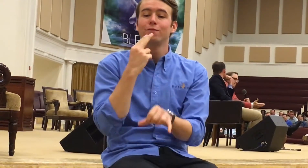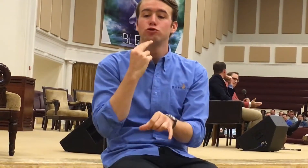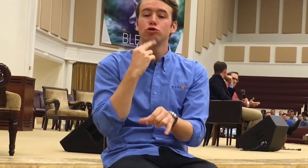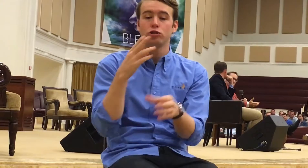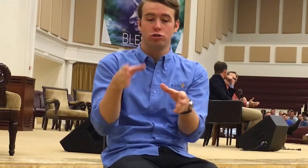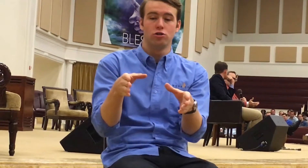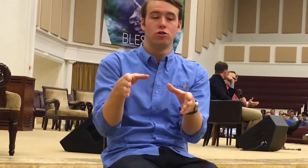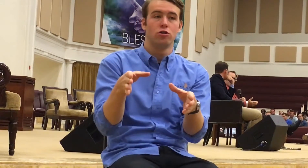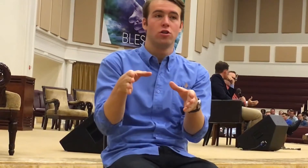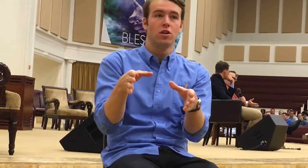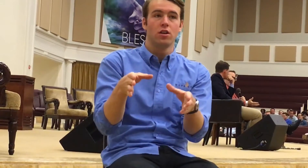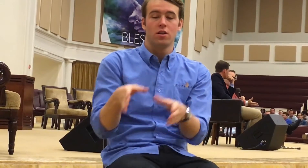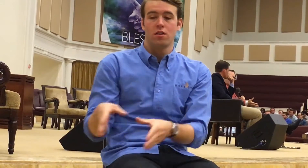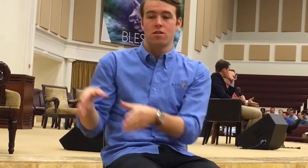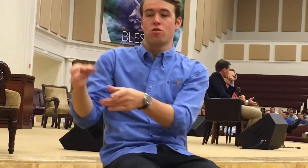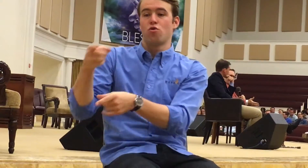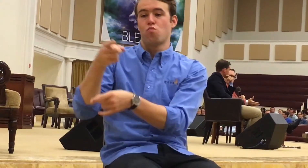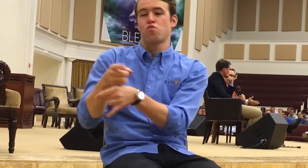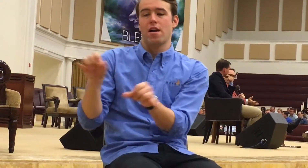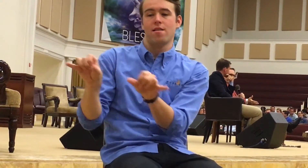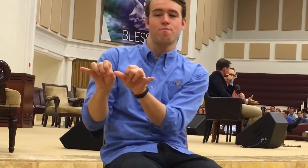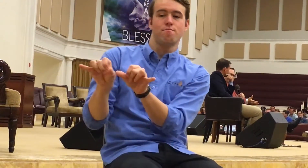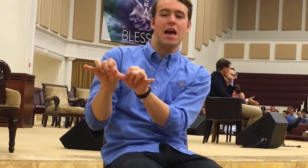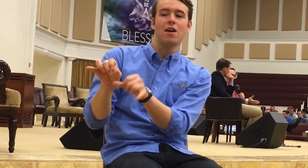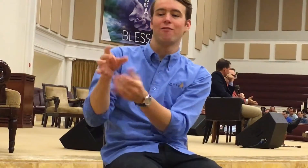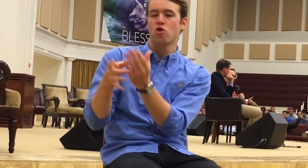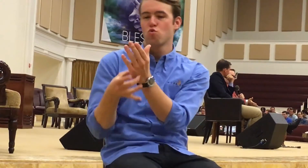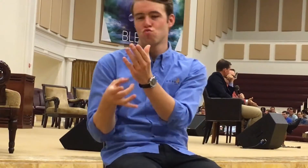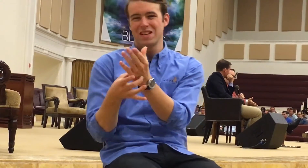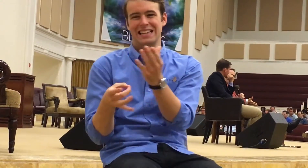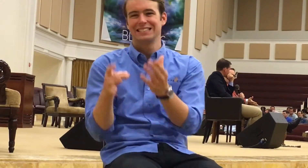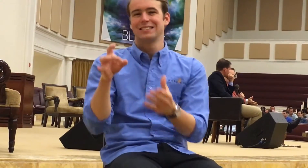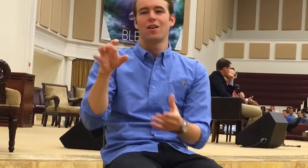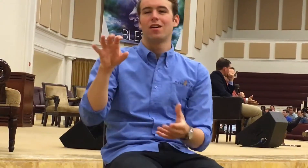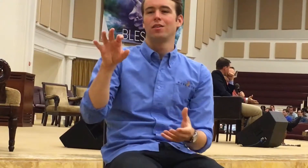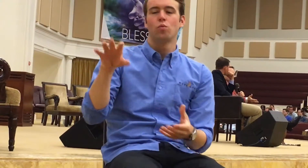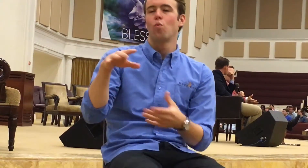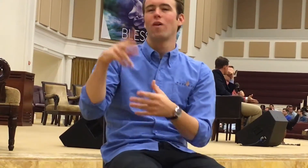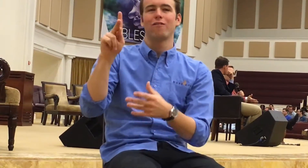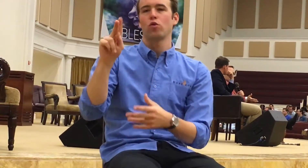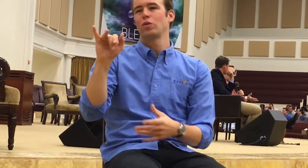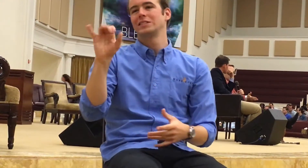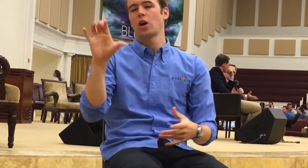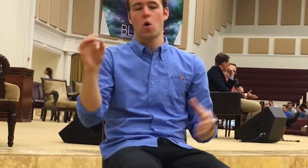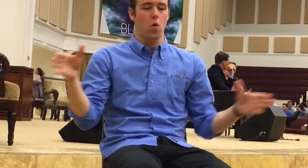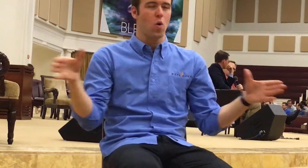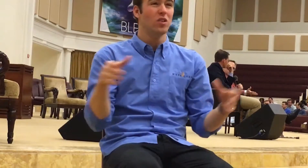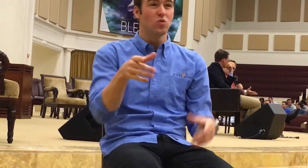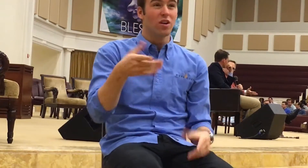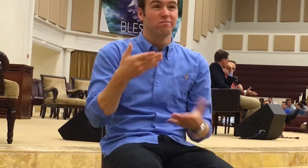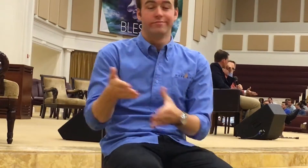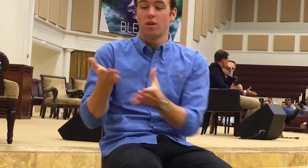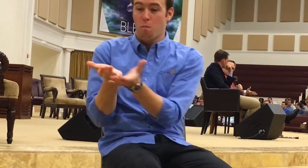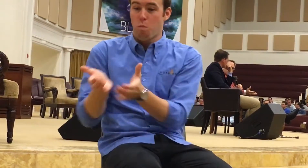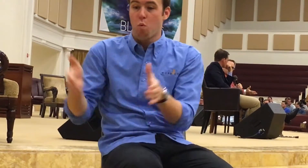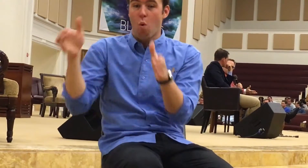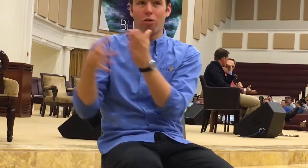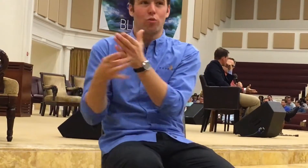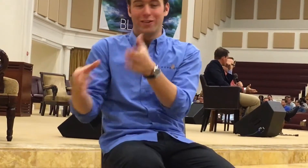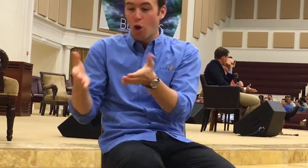sugar and the right amount of grease or Crisco. I mean, do you ever just go lick a bowl of Crisco?